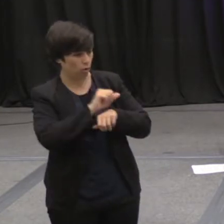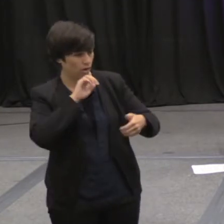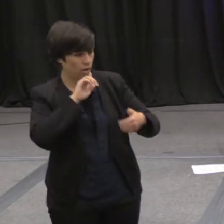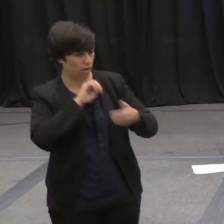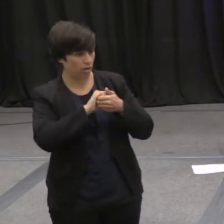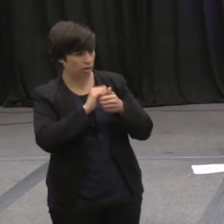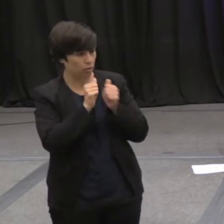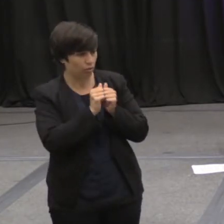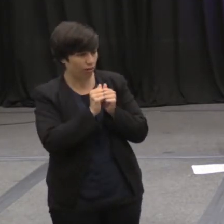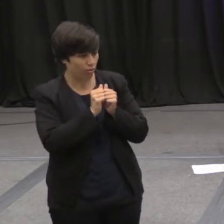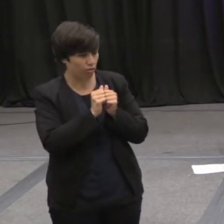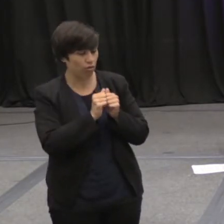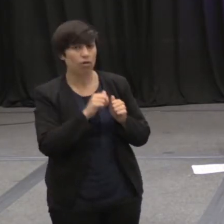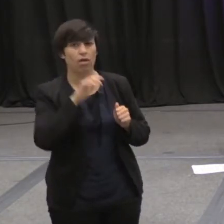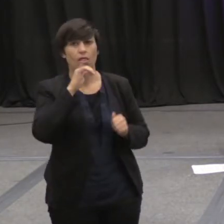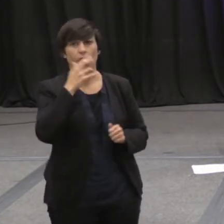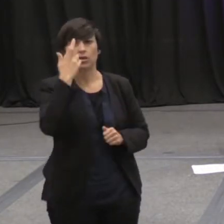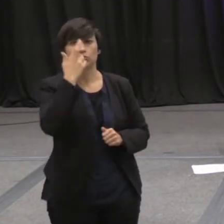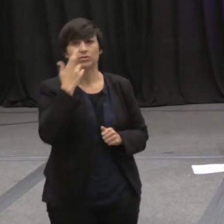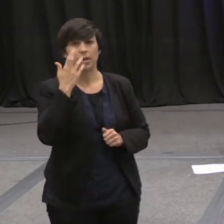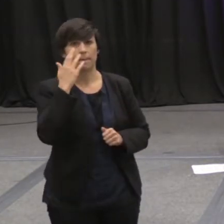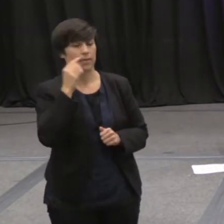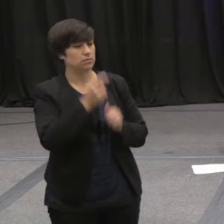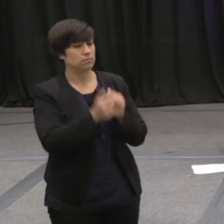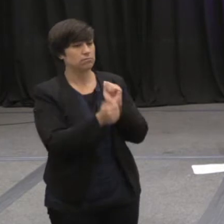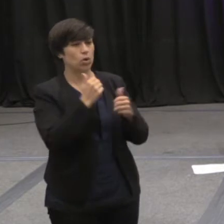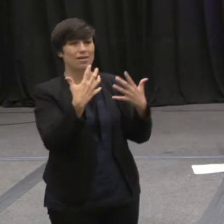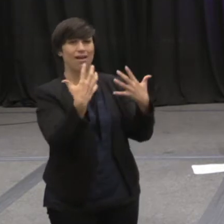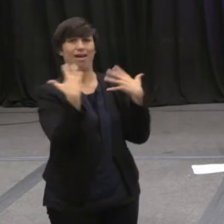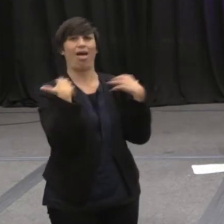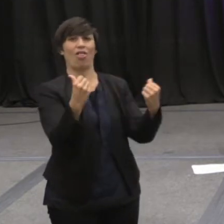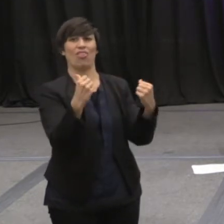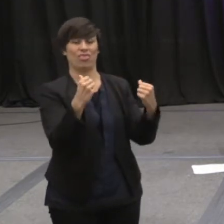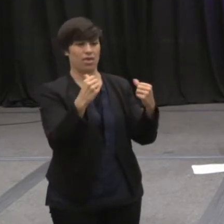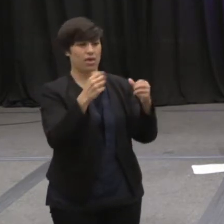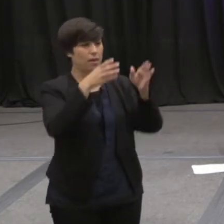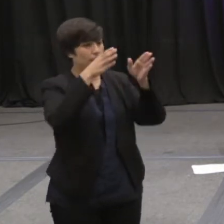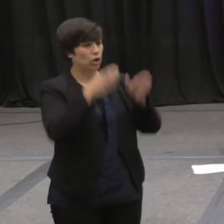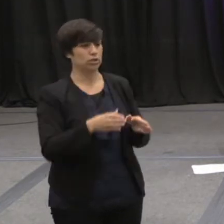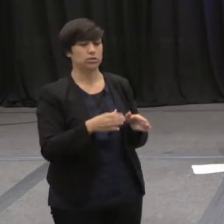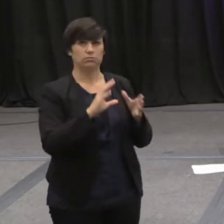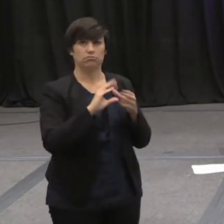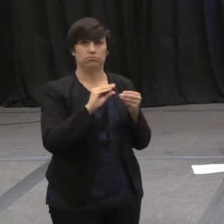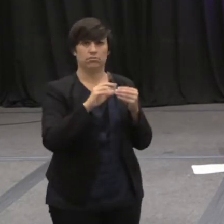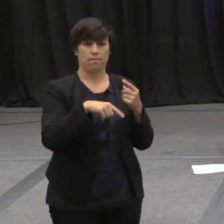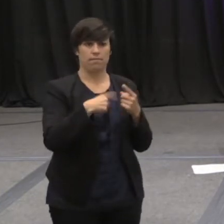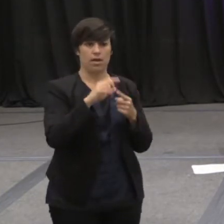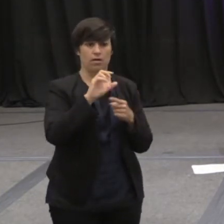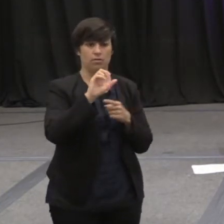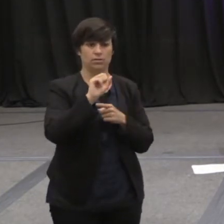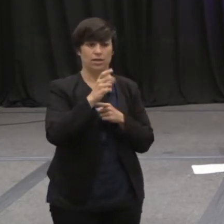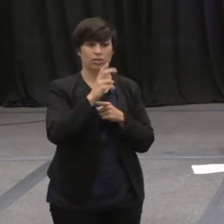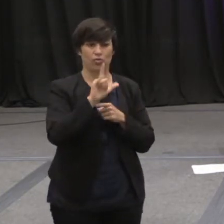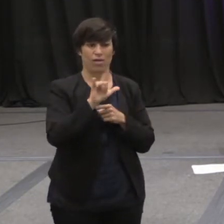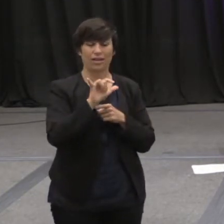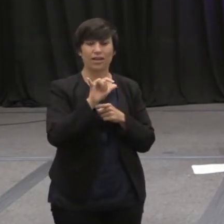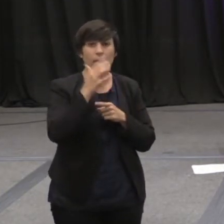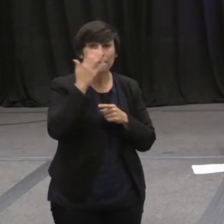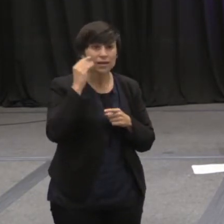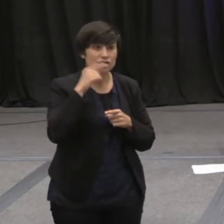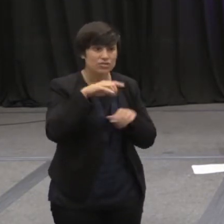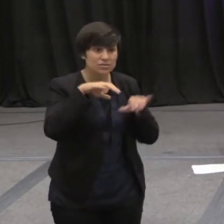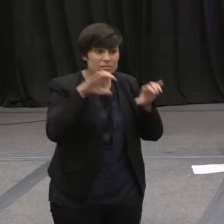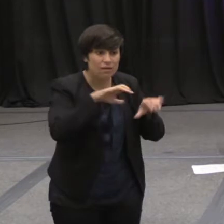is one of the healthiest voices I've ever heard about human sexuality in my life. Because she's done the work of